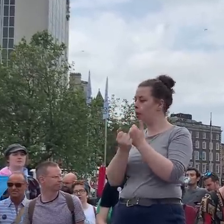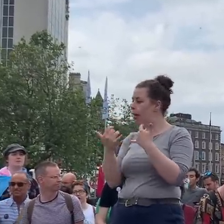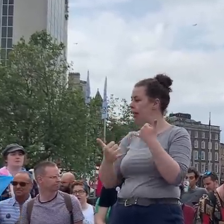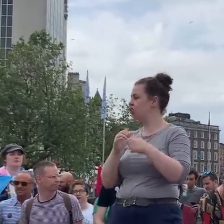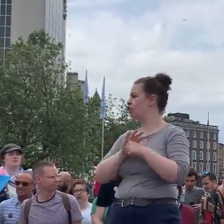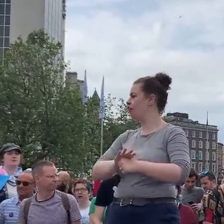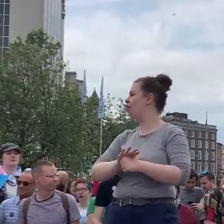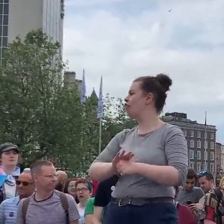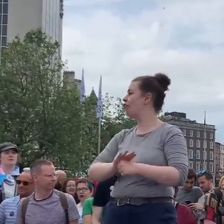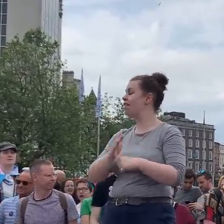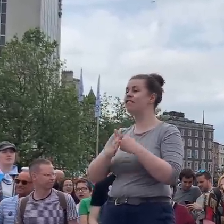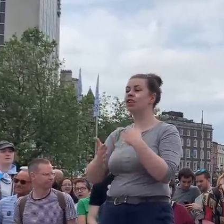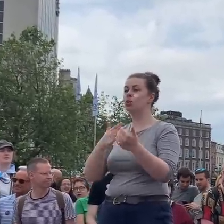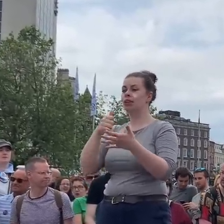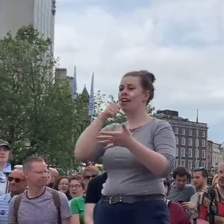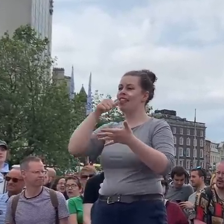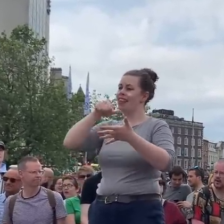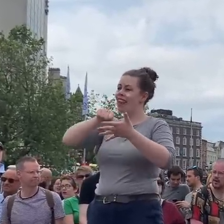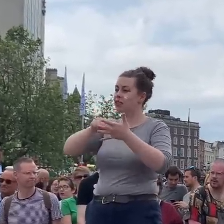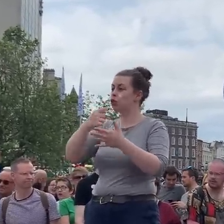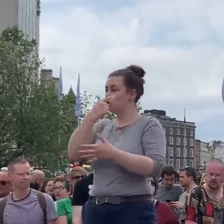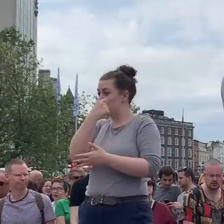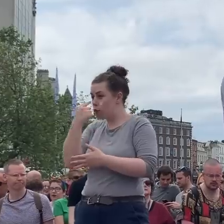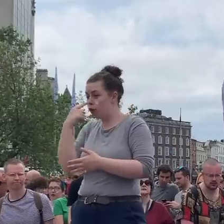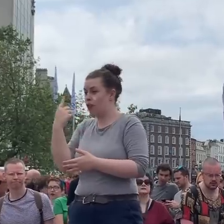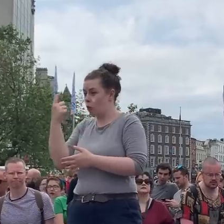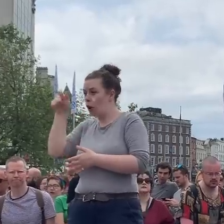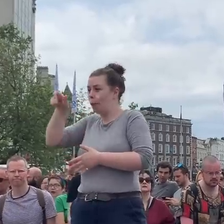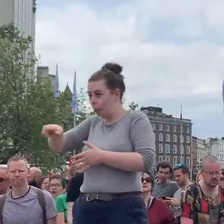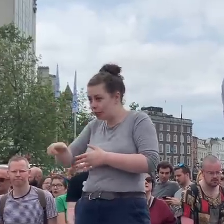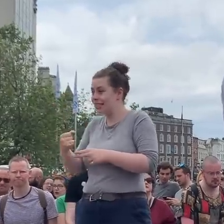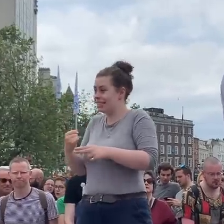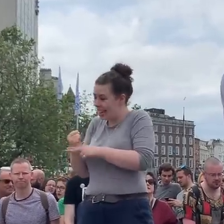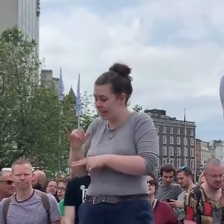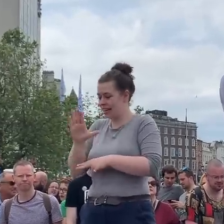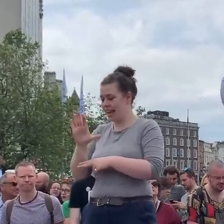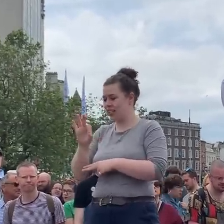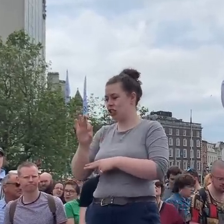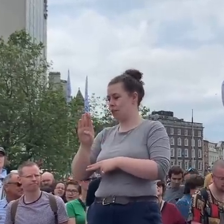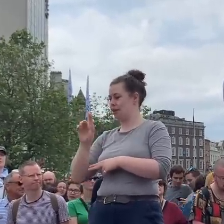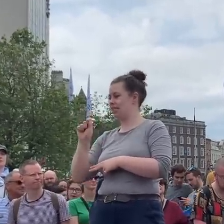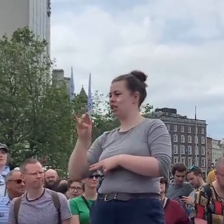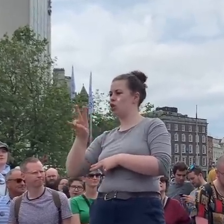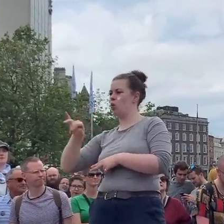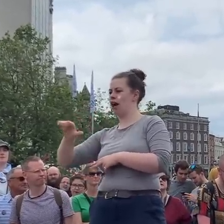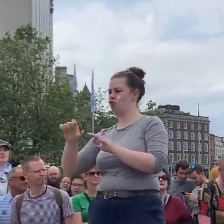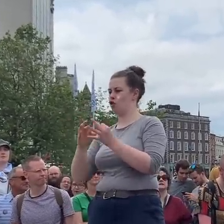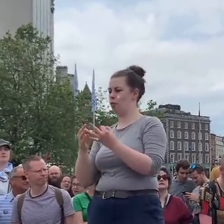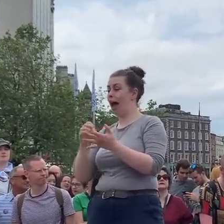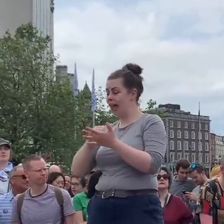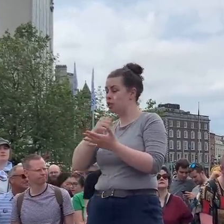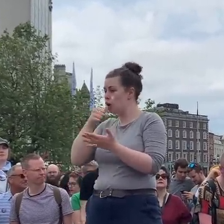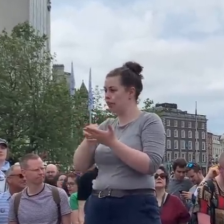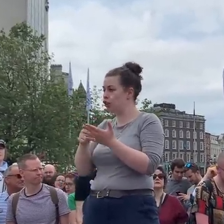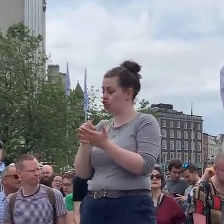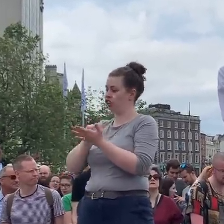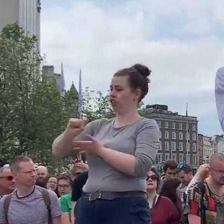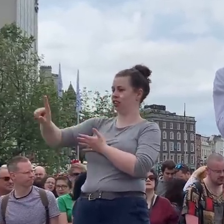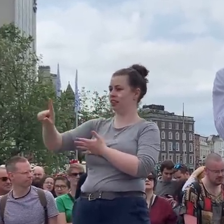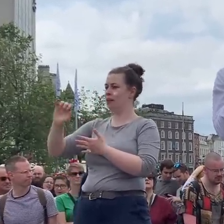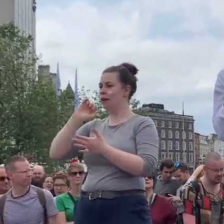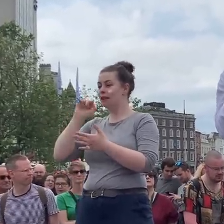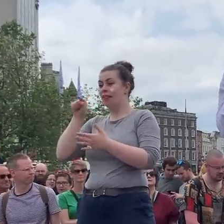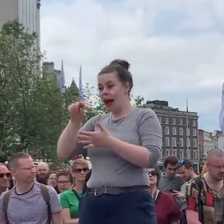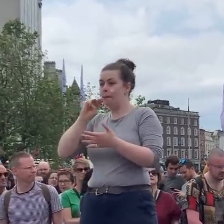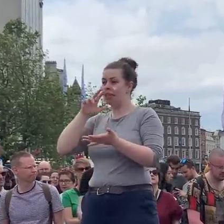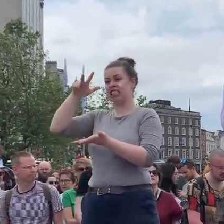decades. They've been writing letters to confirm that a person belongs to that LGBT plus group, as if to say that we verify that this